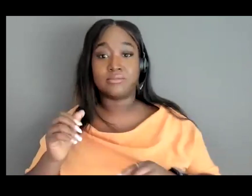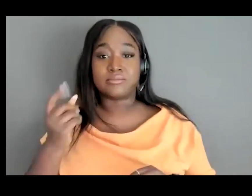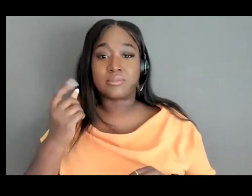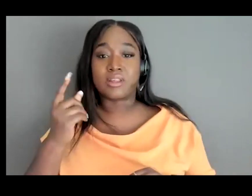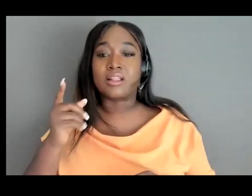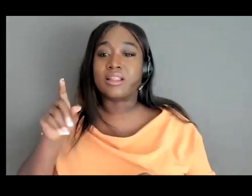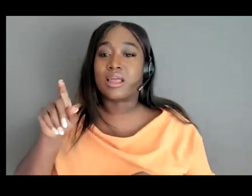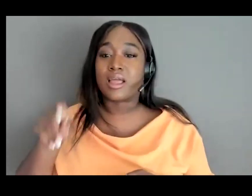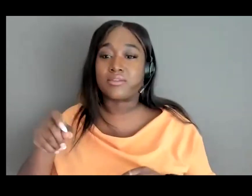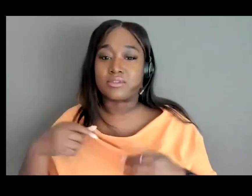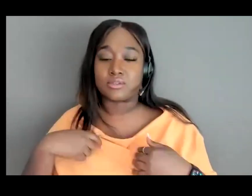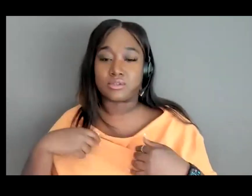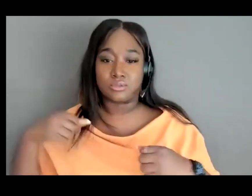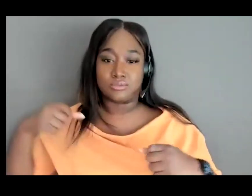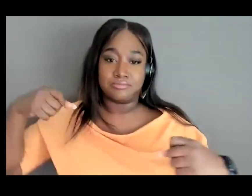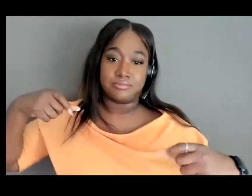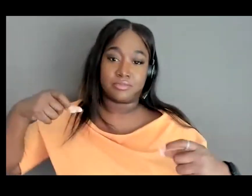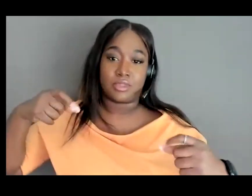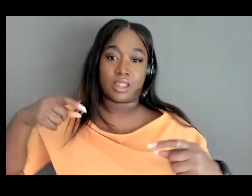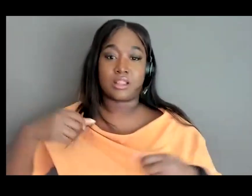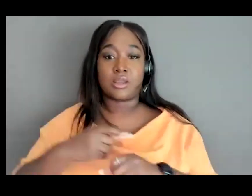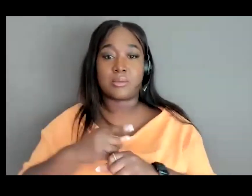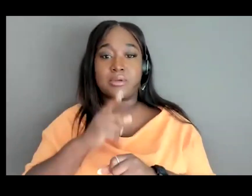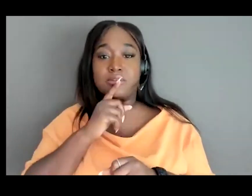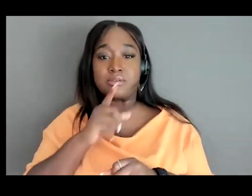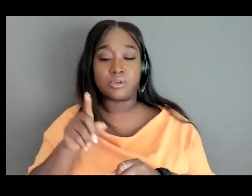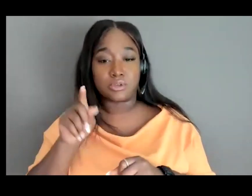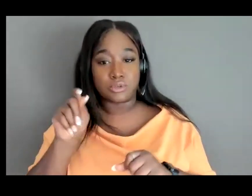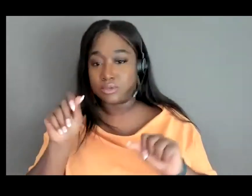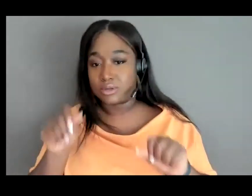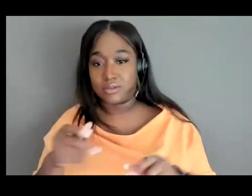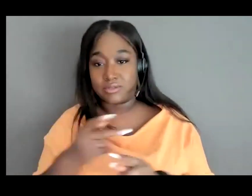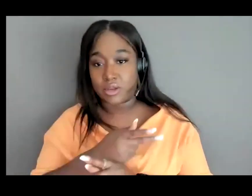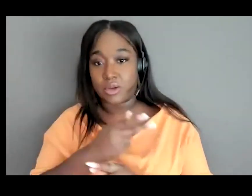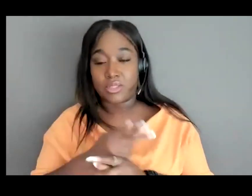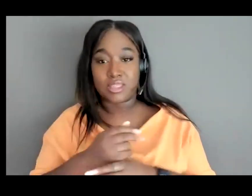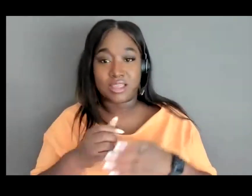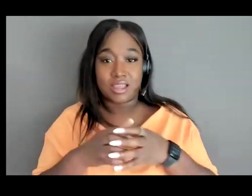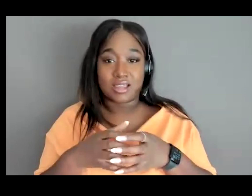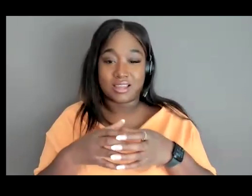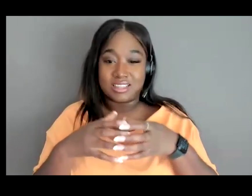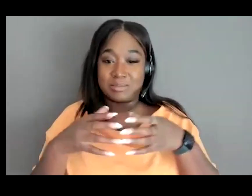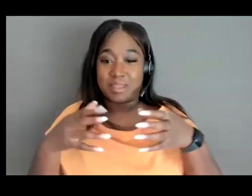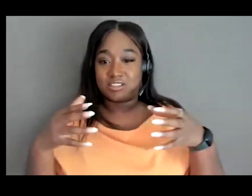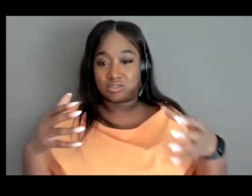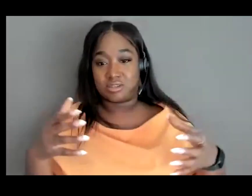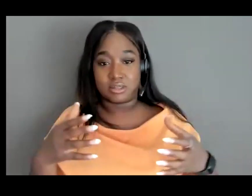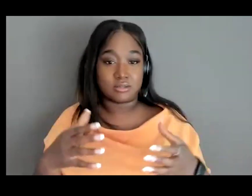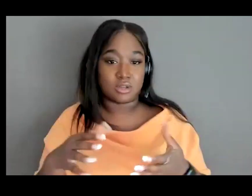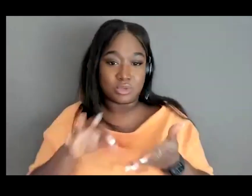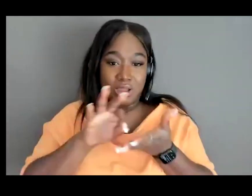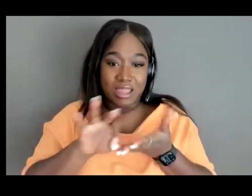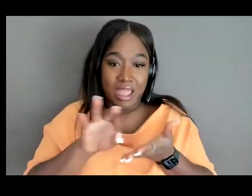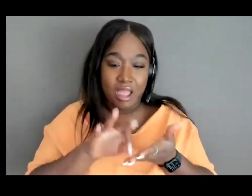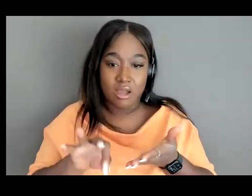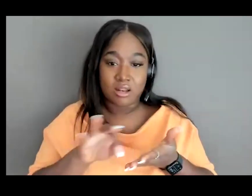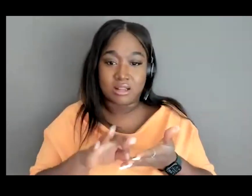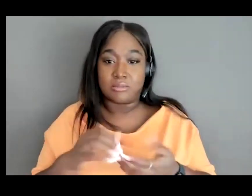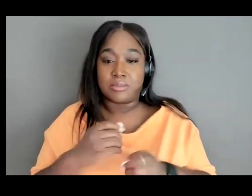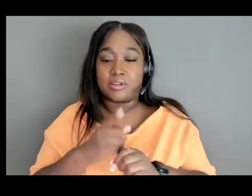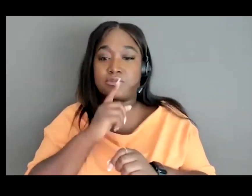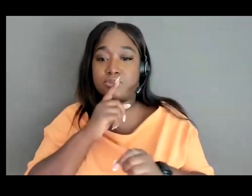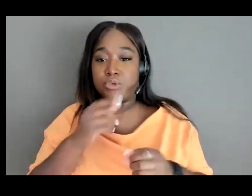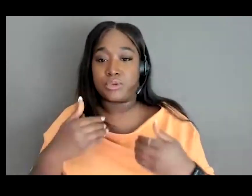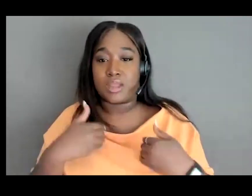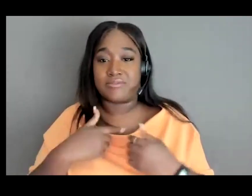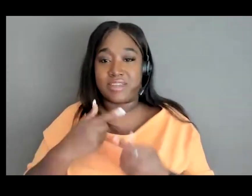you can figure out an expansion or contraction factor depending on your data source that gets you accurate results,